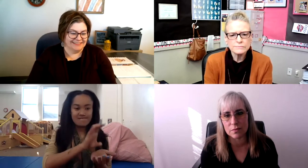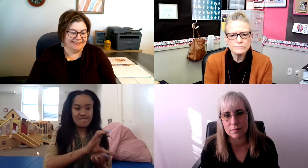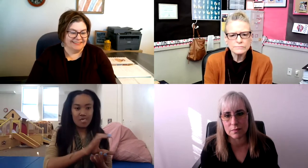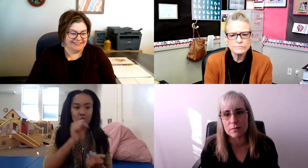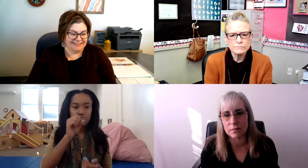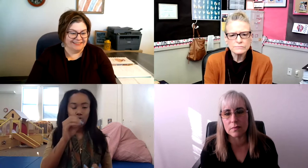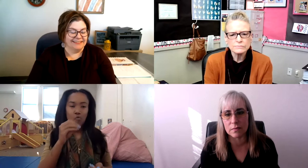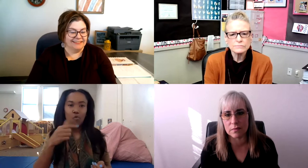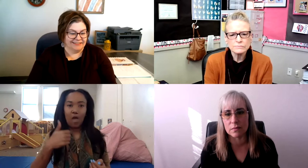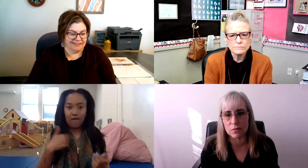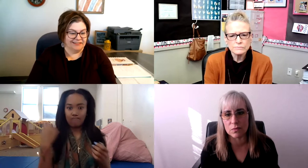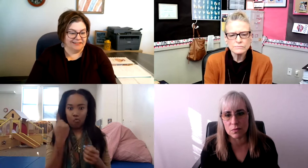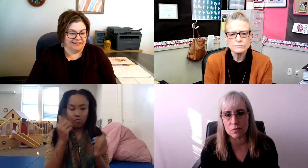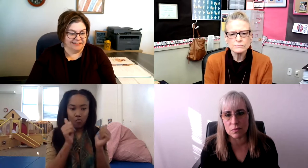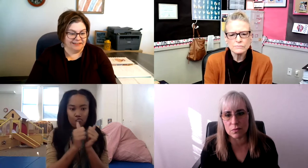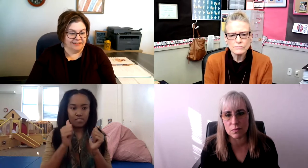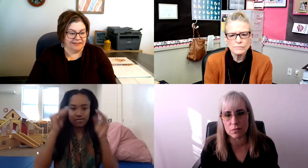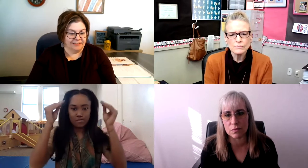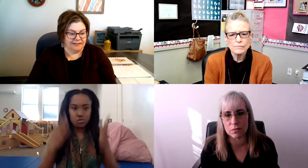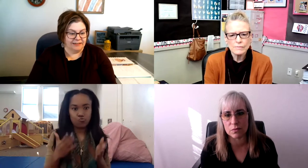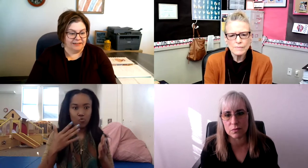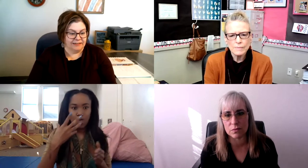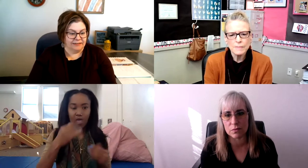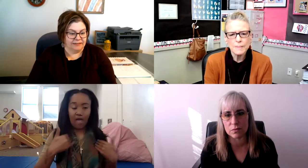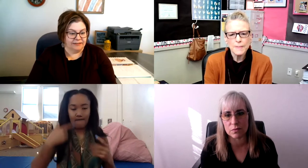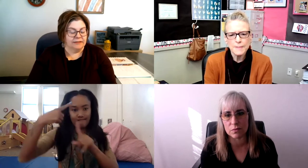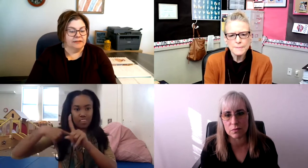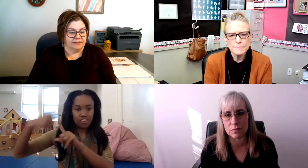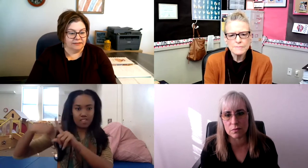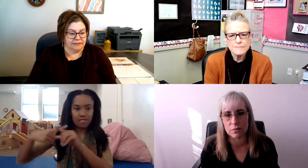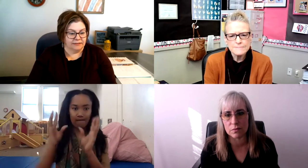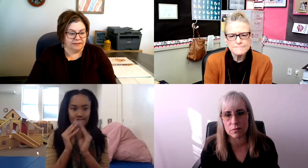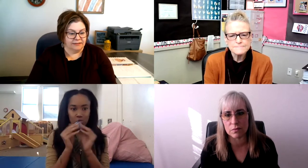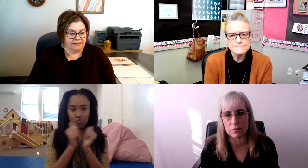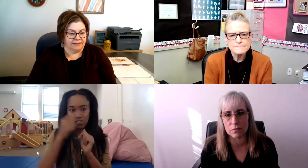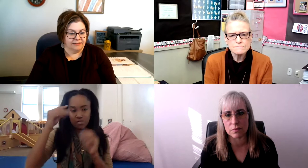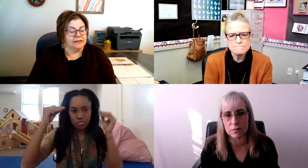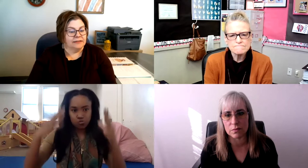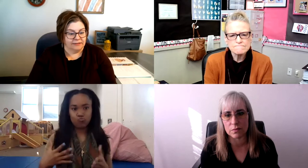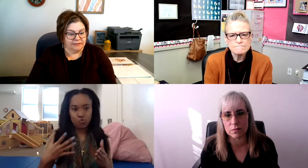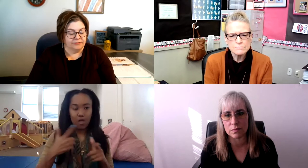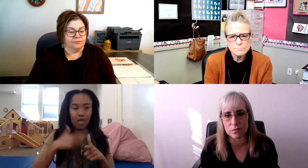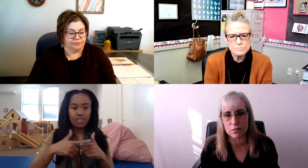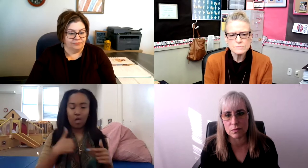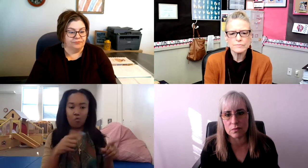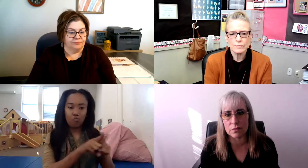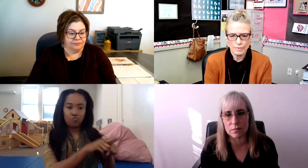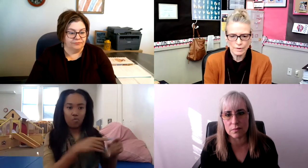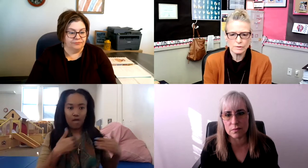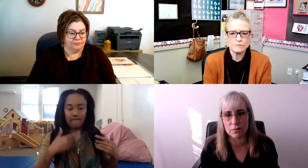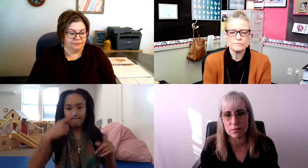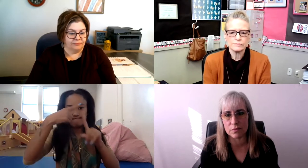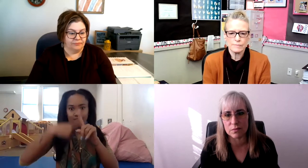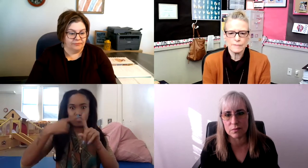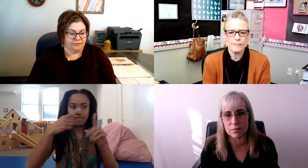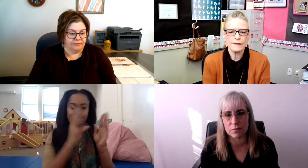teacher's aide, lead teacher's aide here at SEED. And so I'm always working with the teachers, and we have monthly meetings with the teachers.